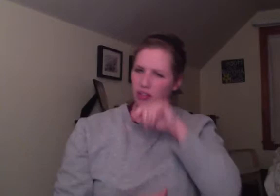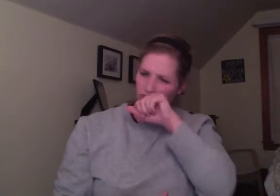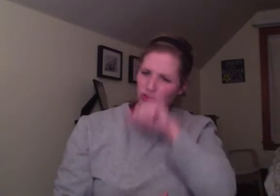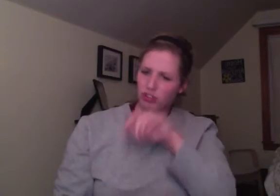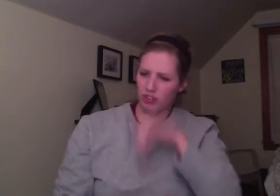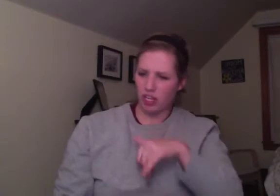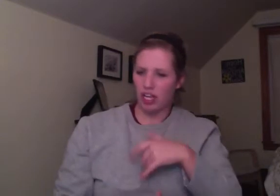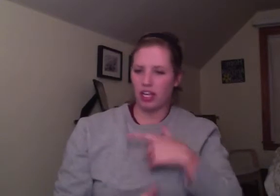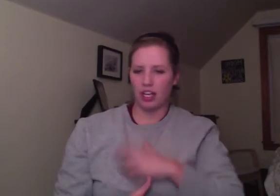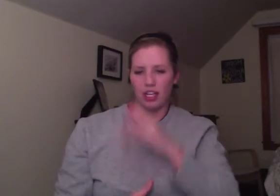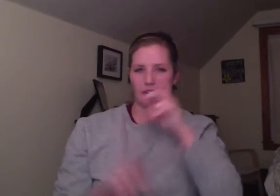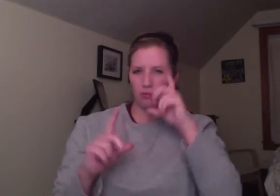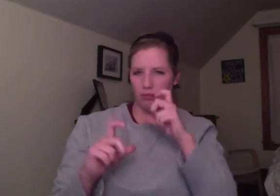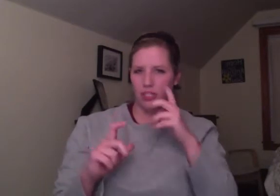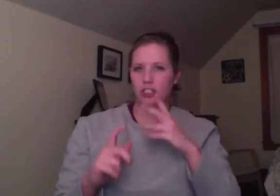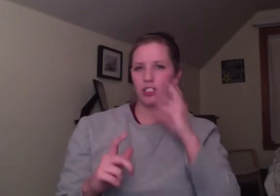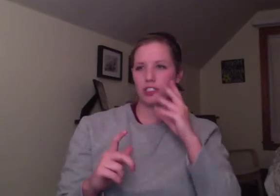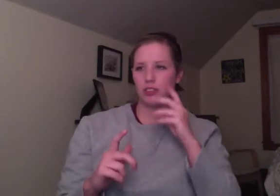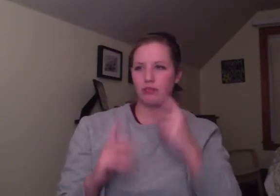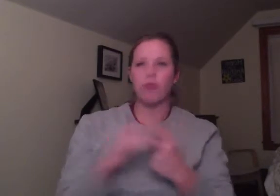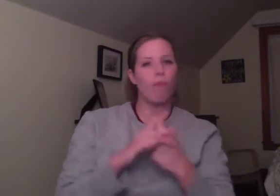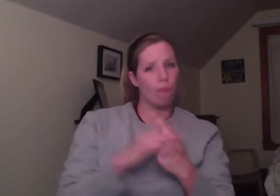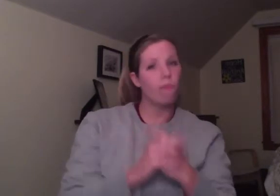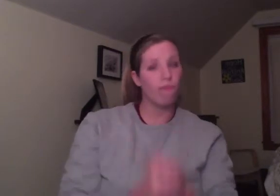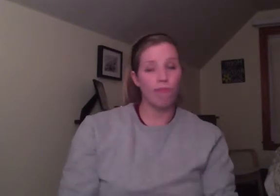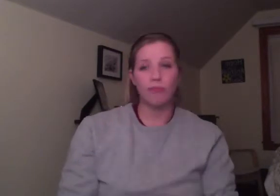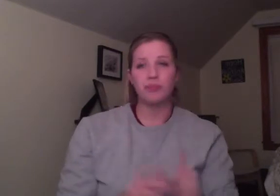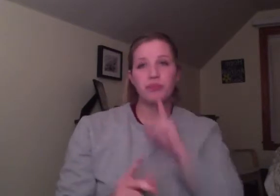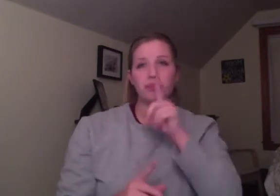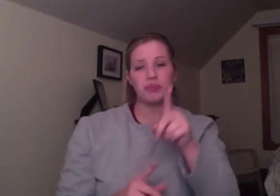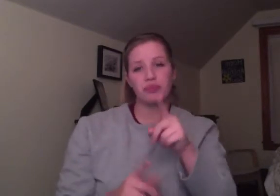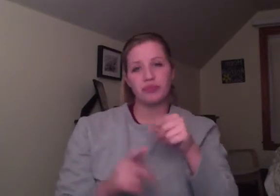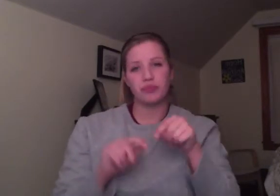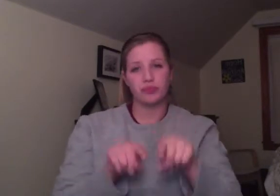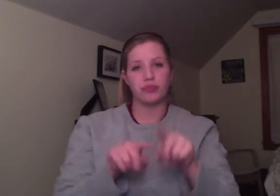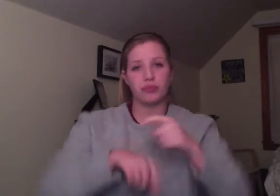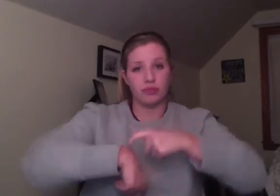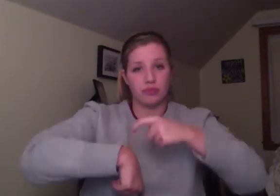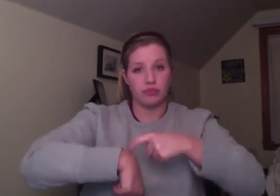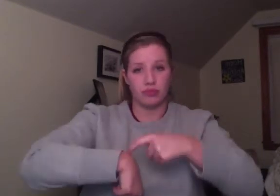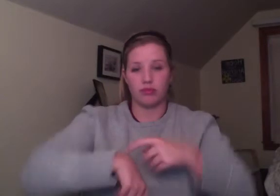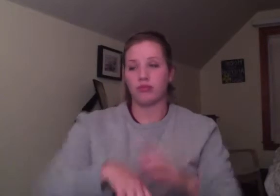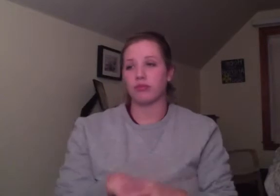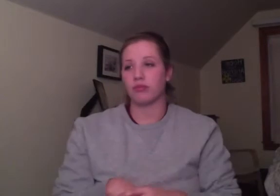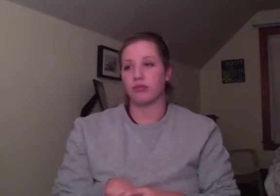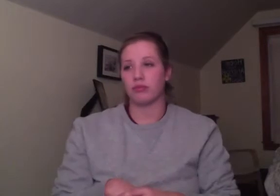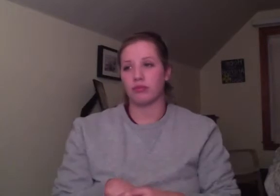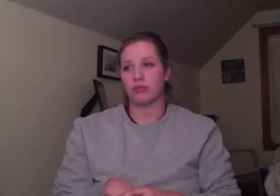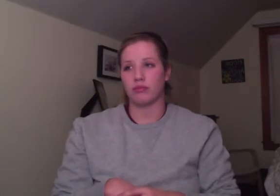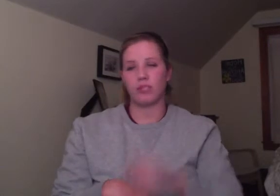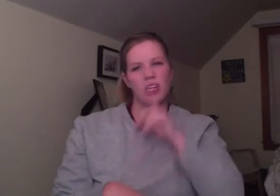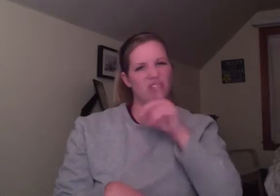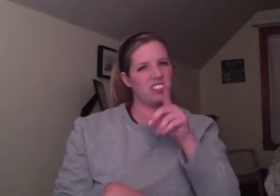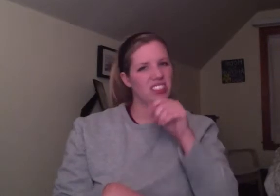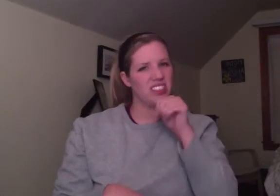came up with, but really during that time when I was first starting out, overall I didn't really like the quality of my